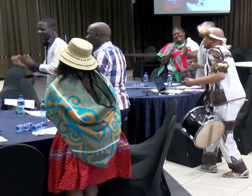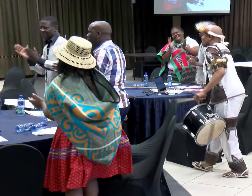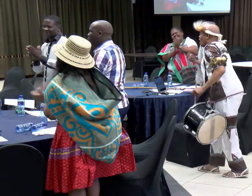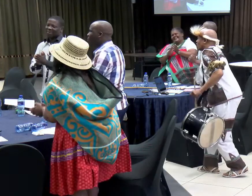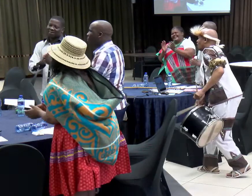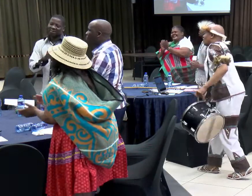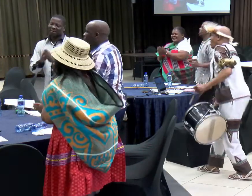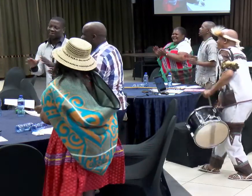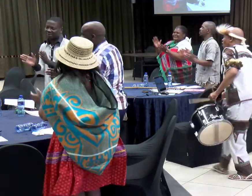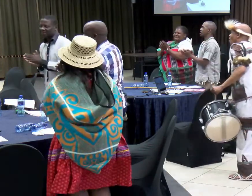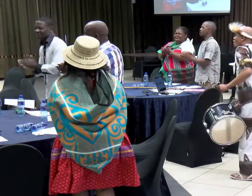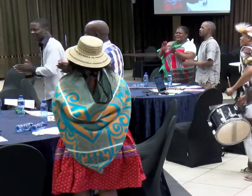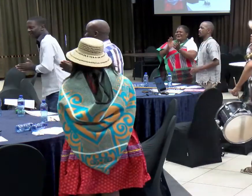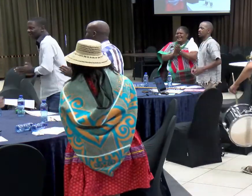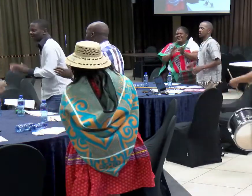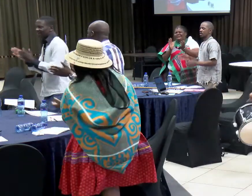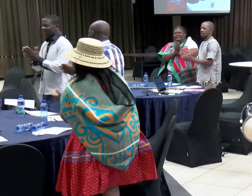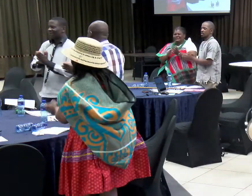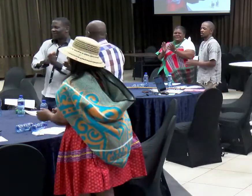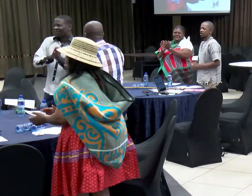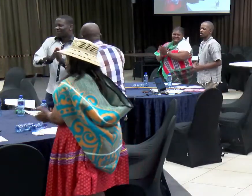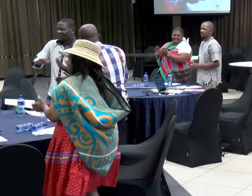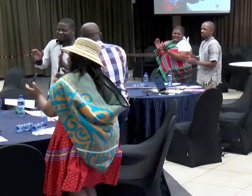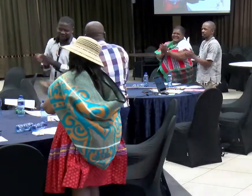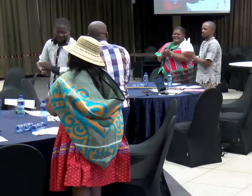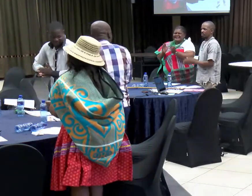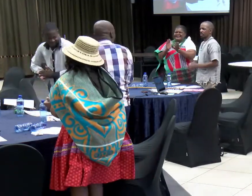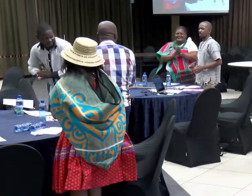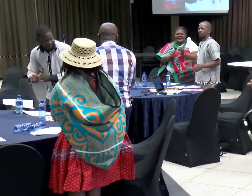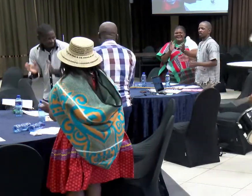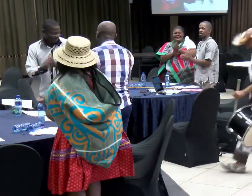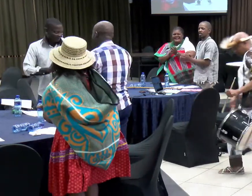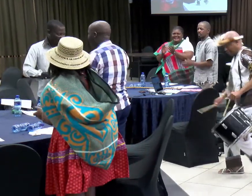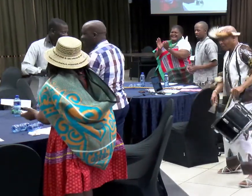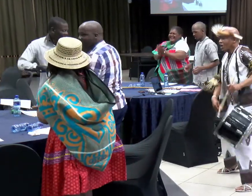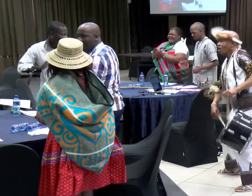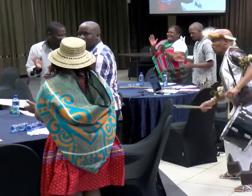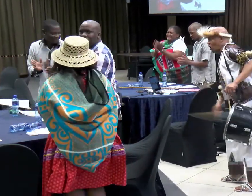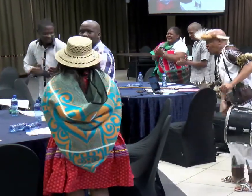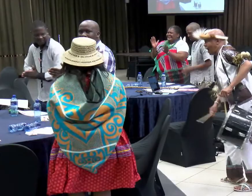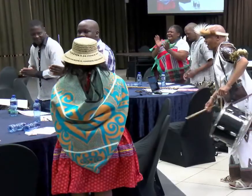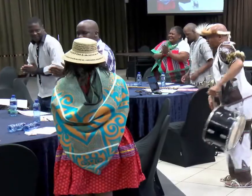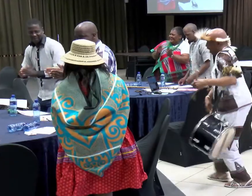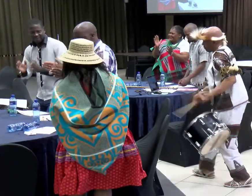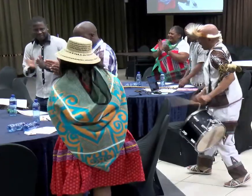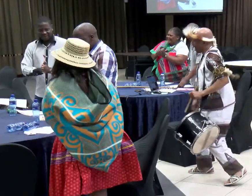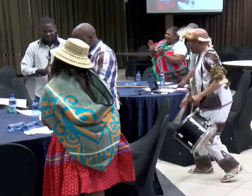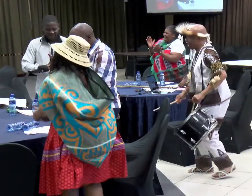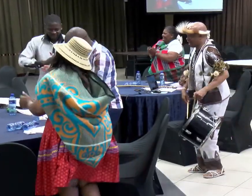Sena Marena Kubabuhadi Sena Marena